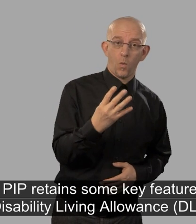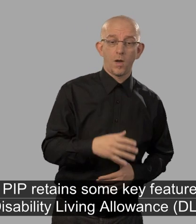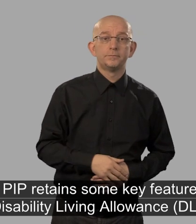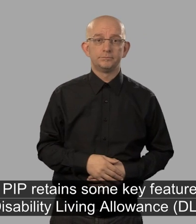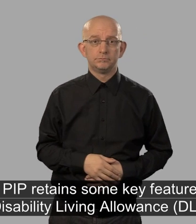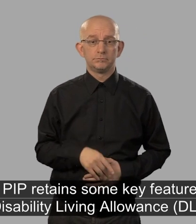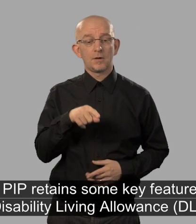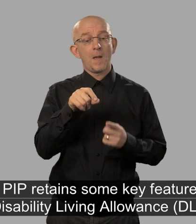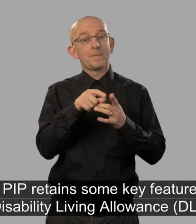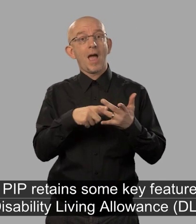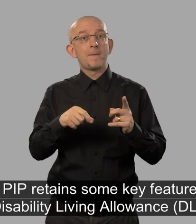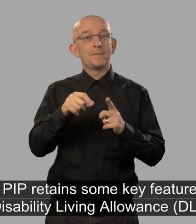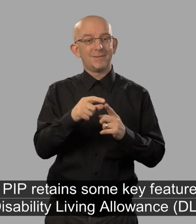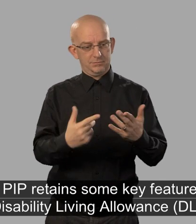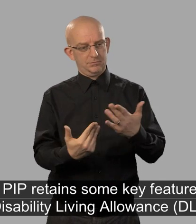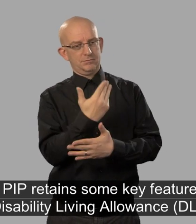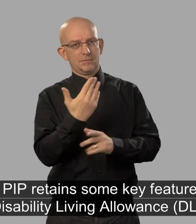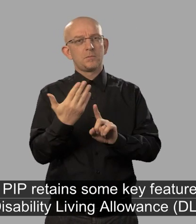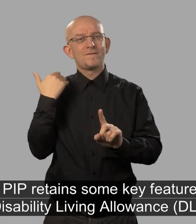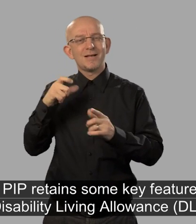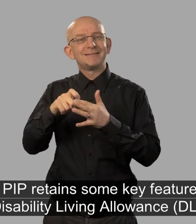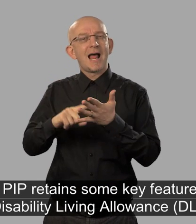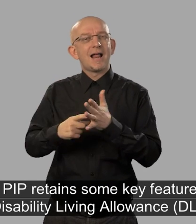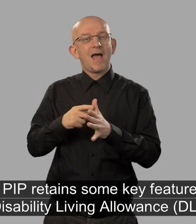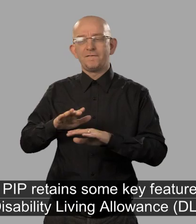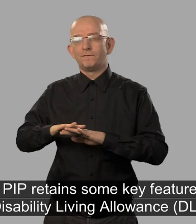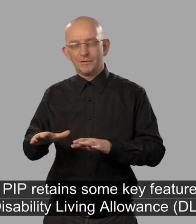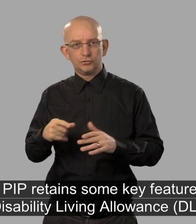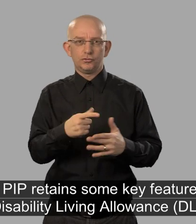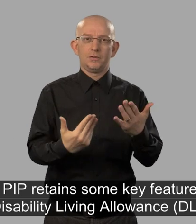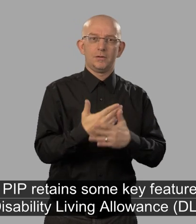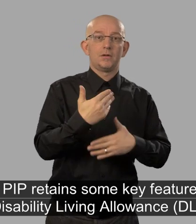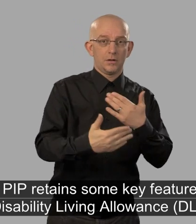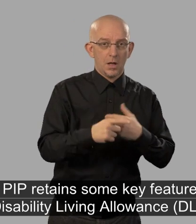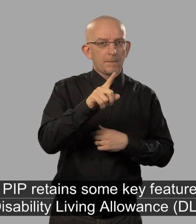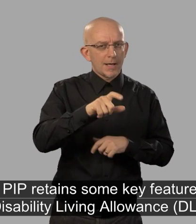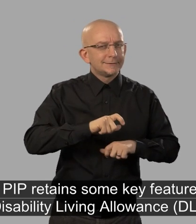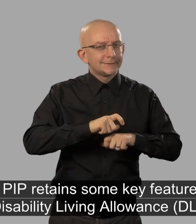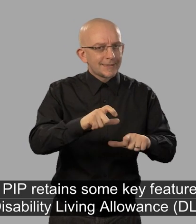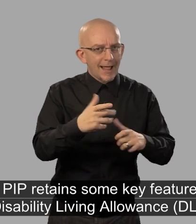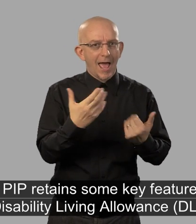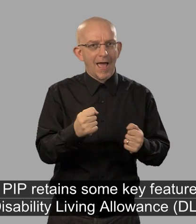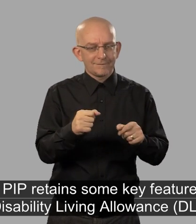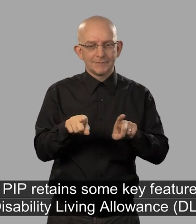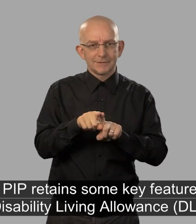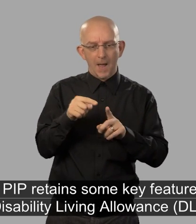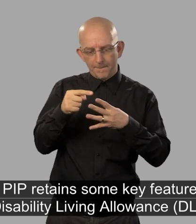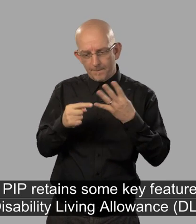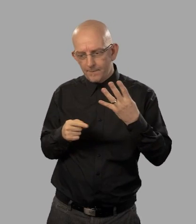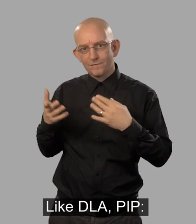4. PIP retains some key features of Disability Living Allowance, DLA.